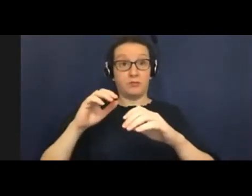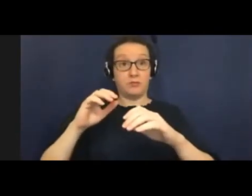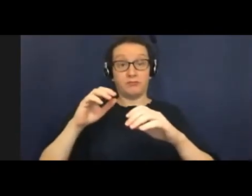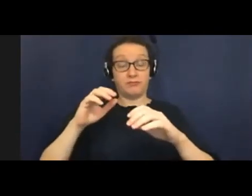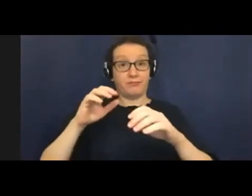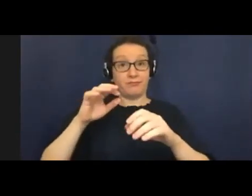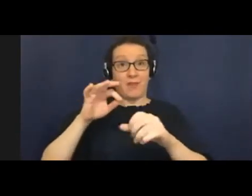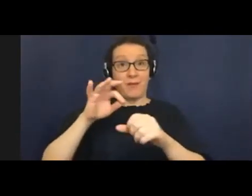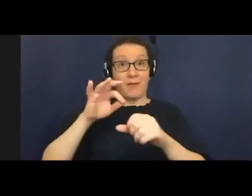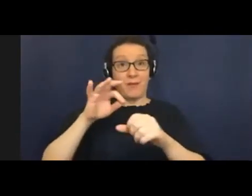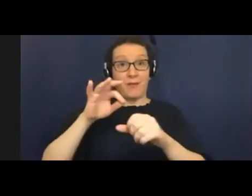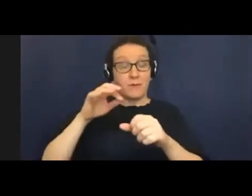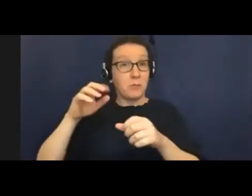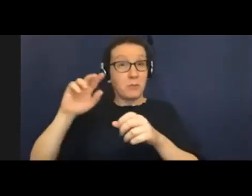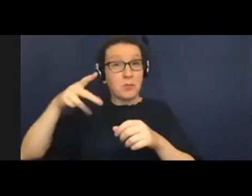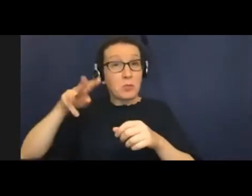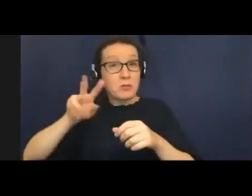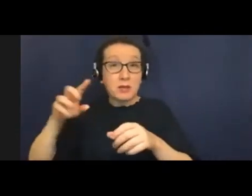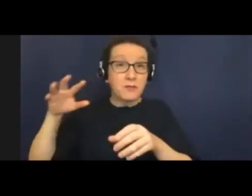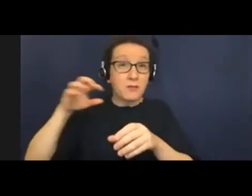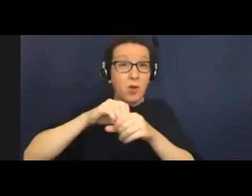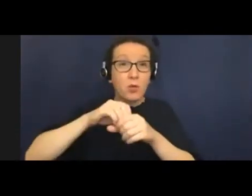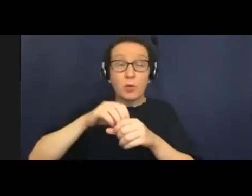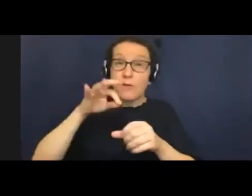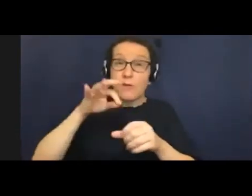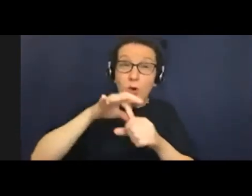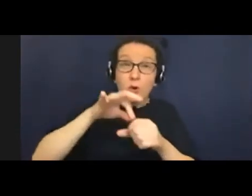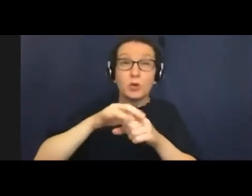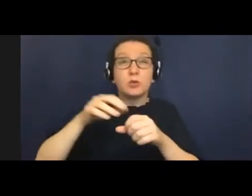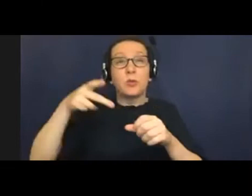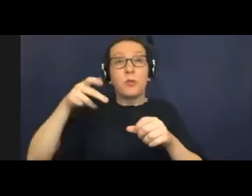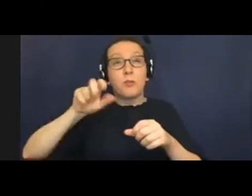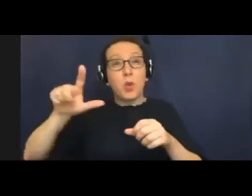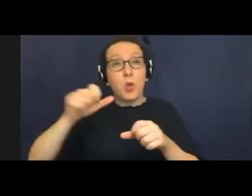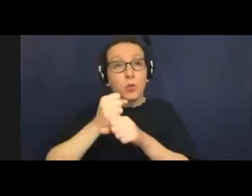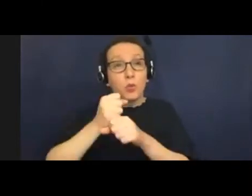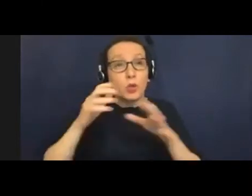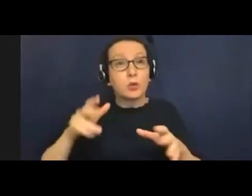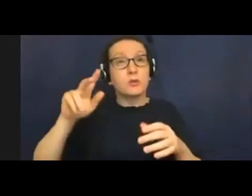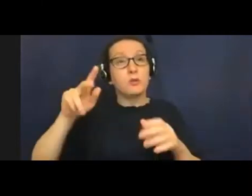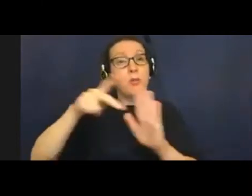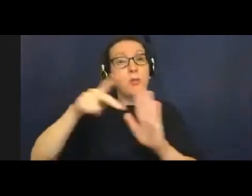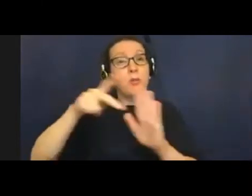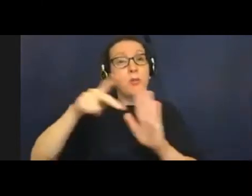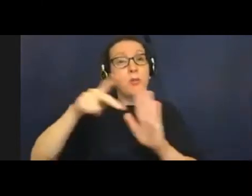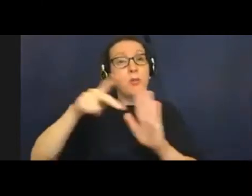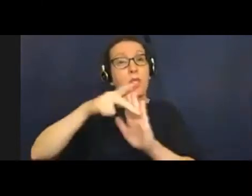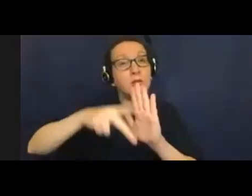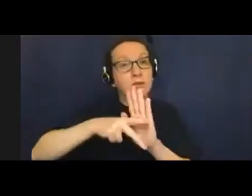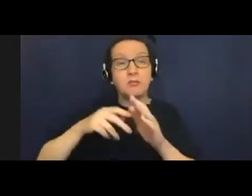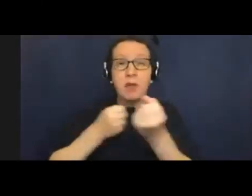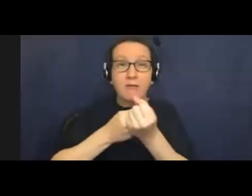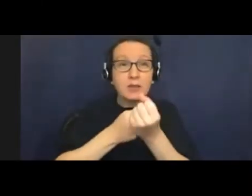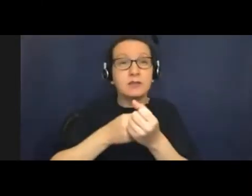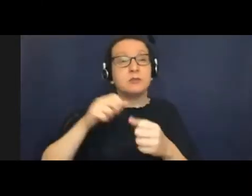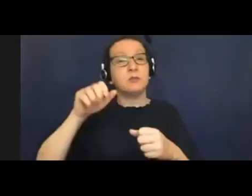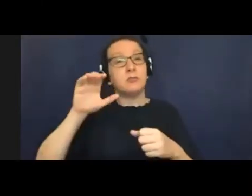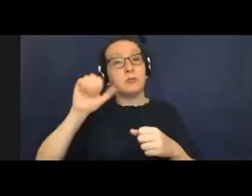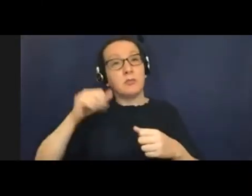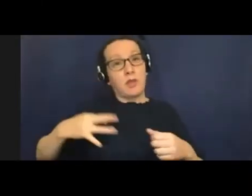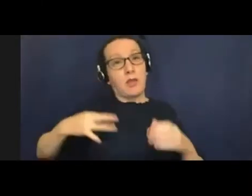voters, as poll workers, as policy advocates, as election observers, and as